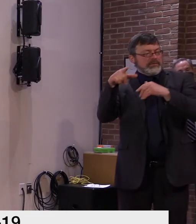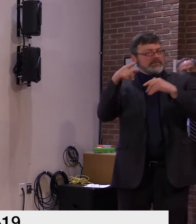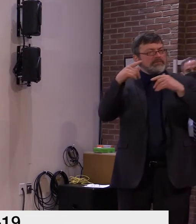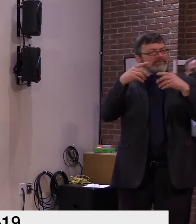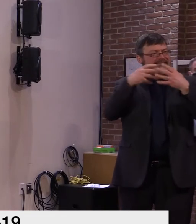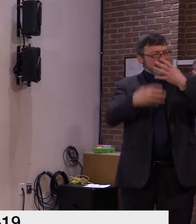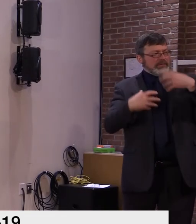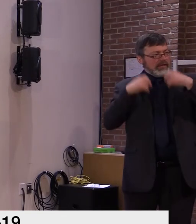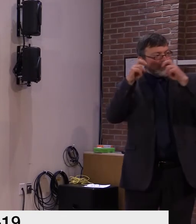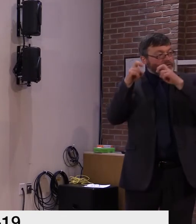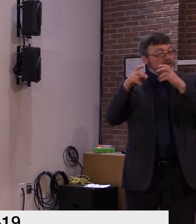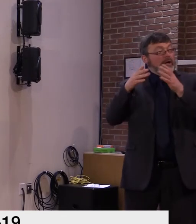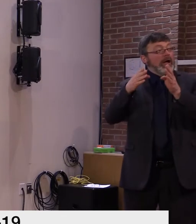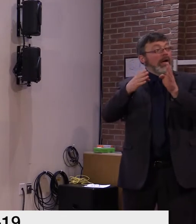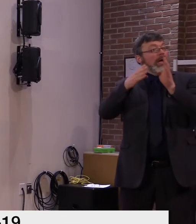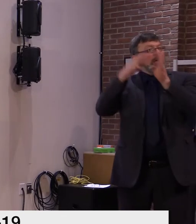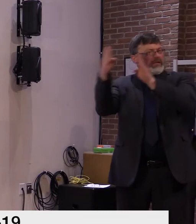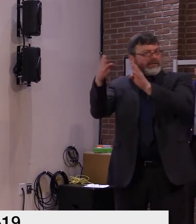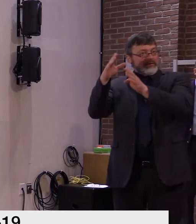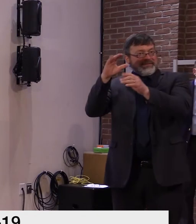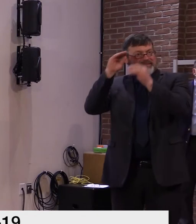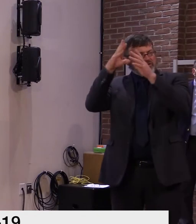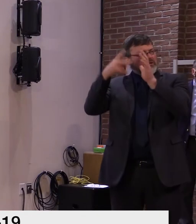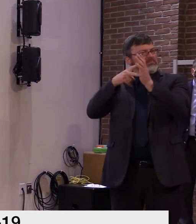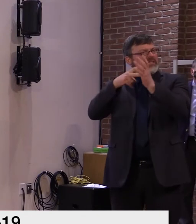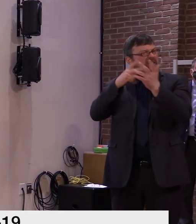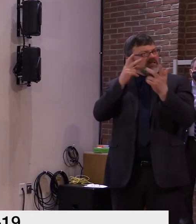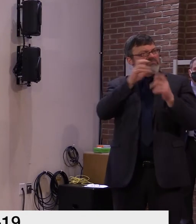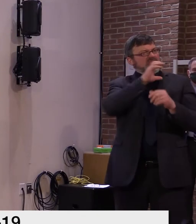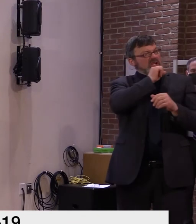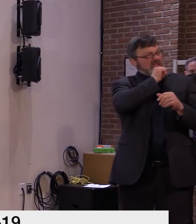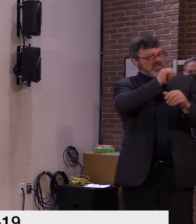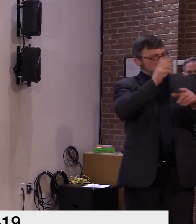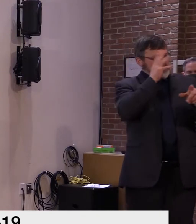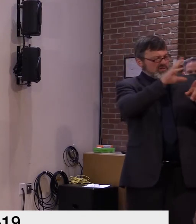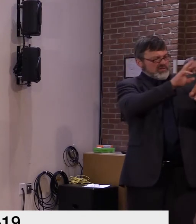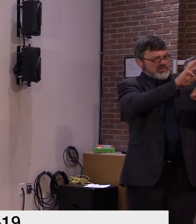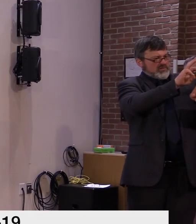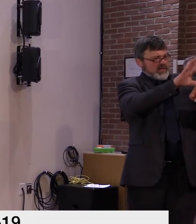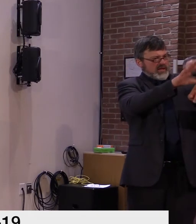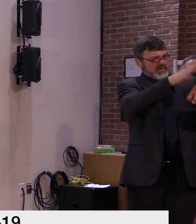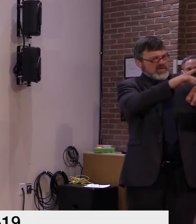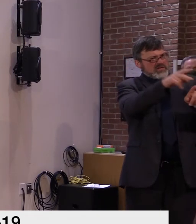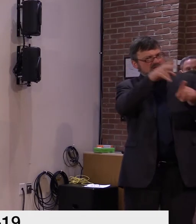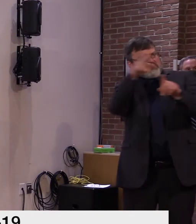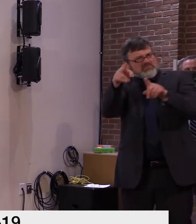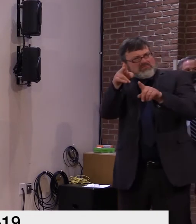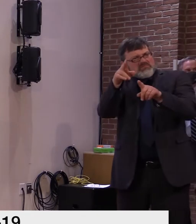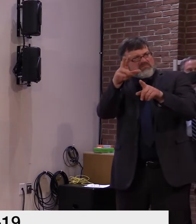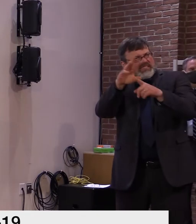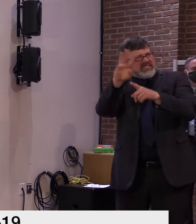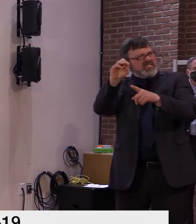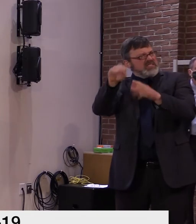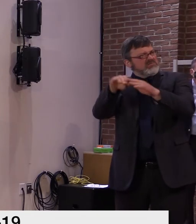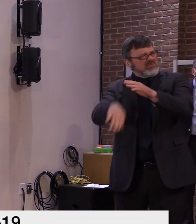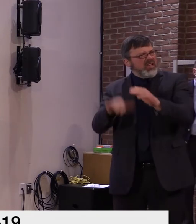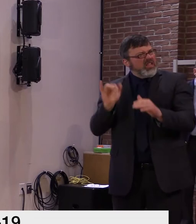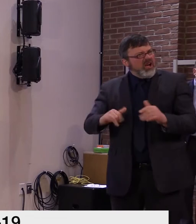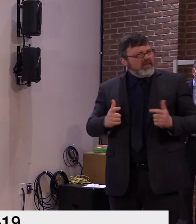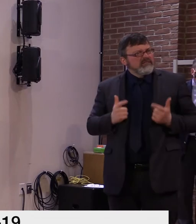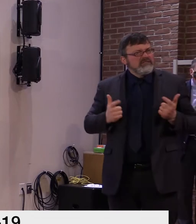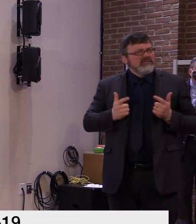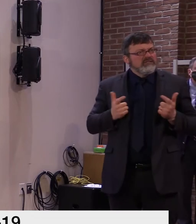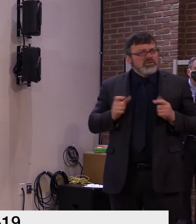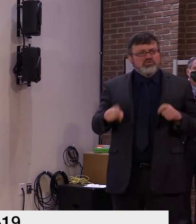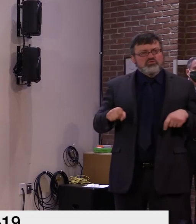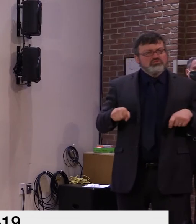offered its report, it suggested that Down syndrome and sickle cell anemia and pregnancy should be in that group regardless of